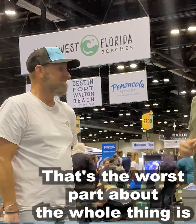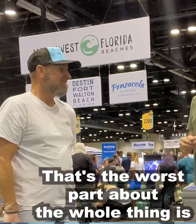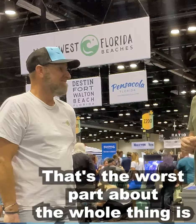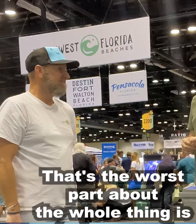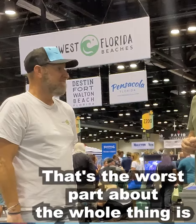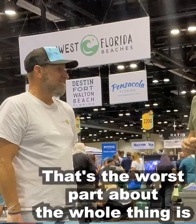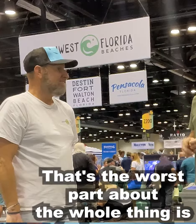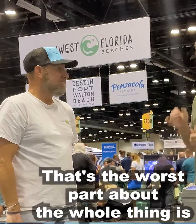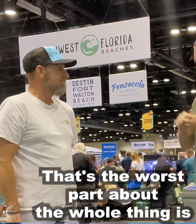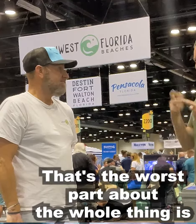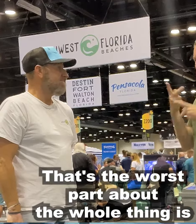worst part about the bull training.